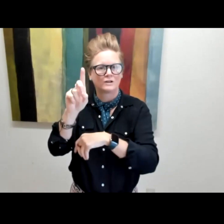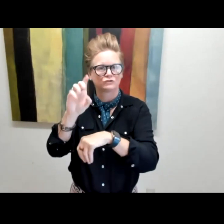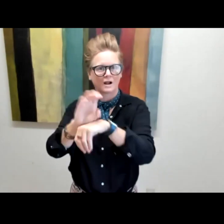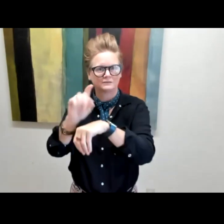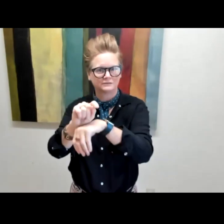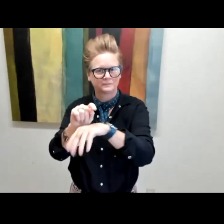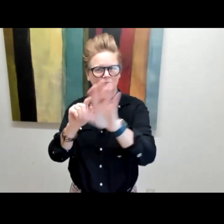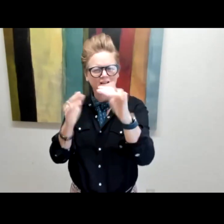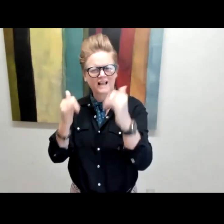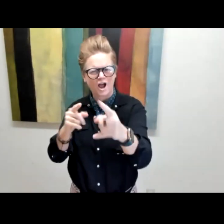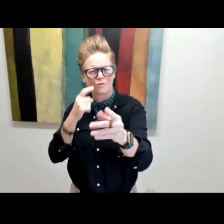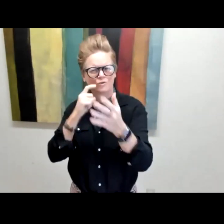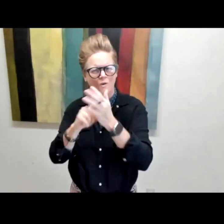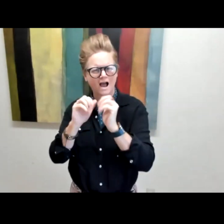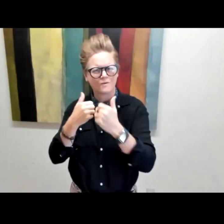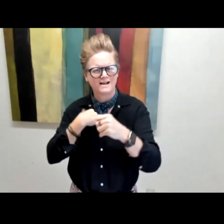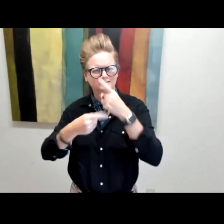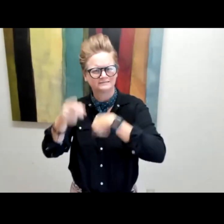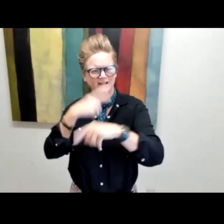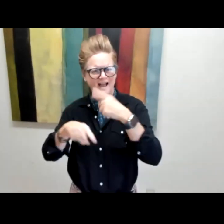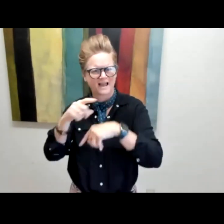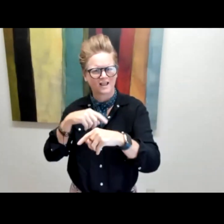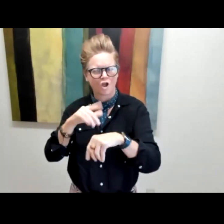She's part of the early intervention education consultant